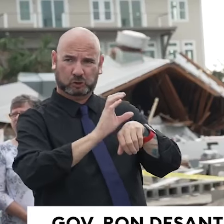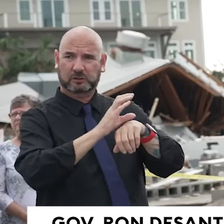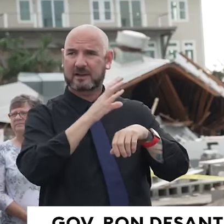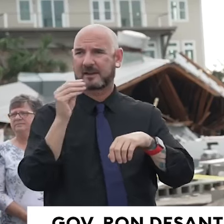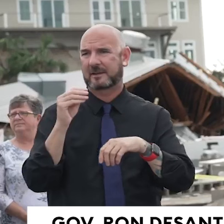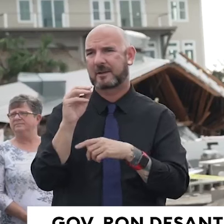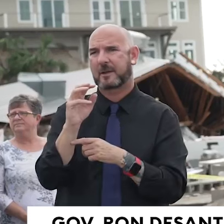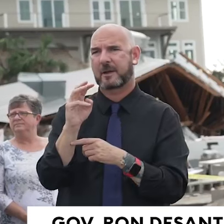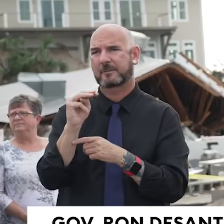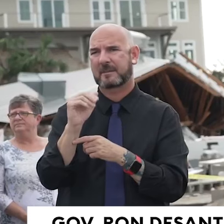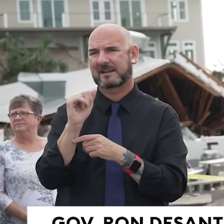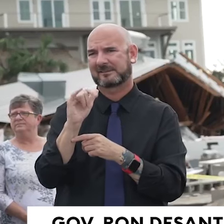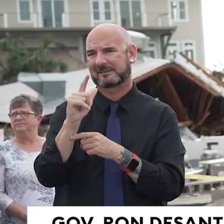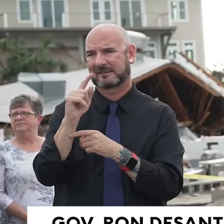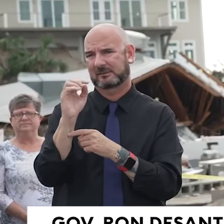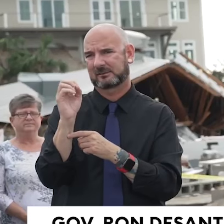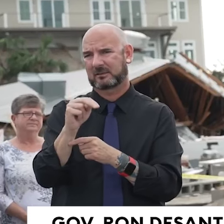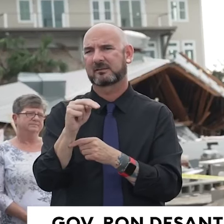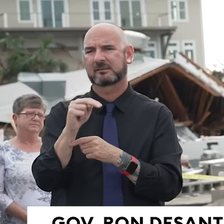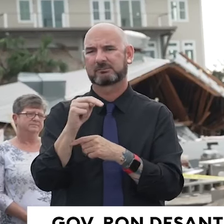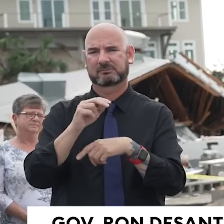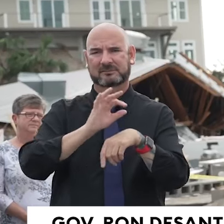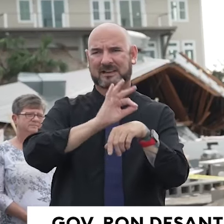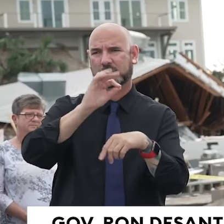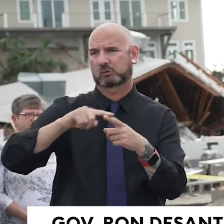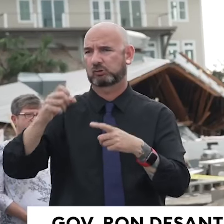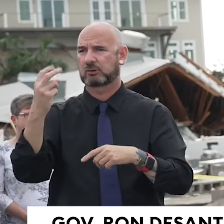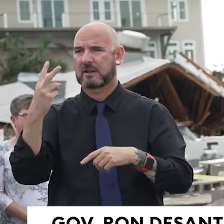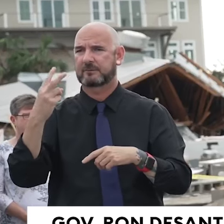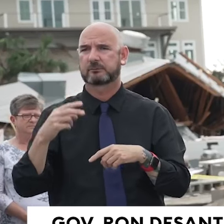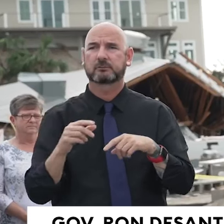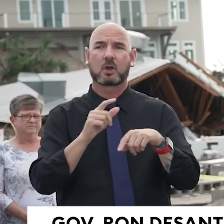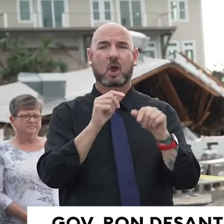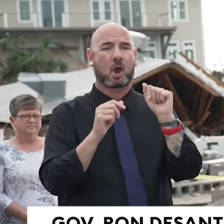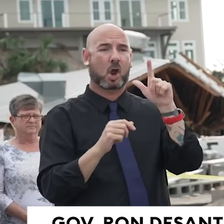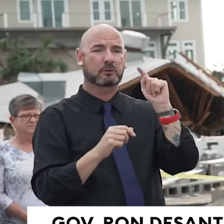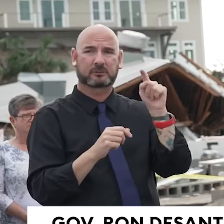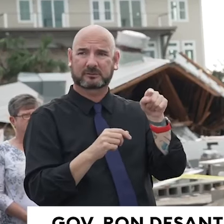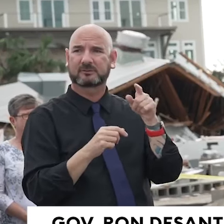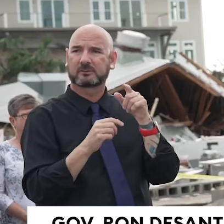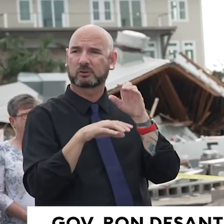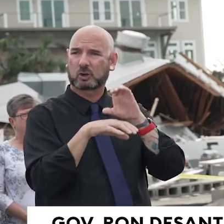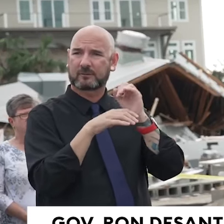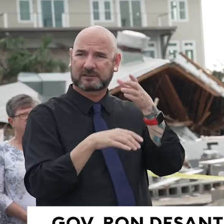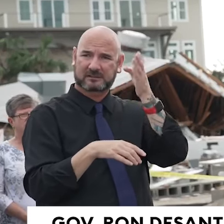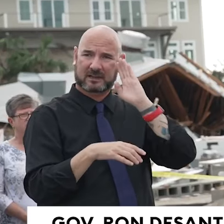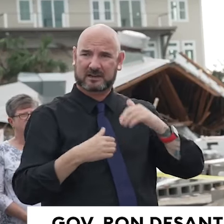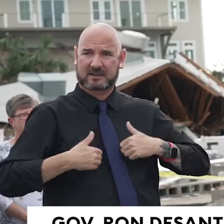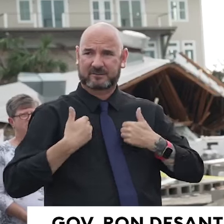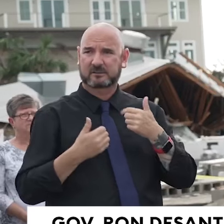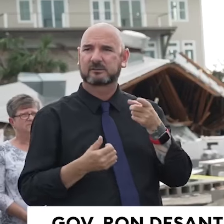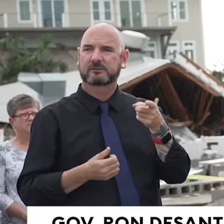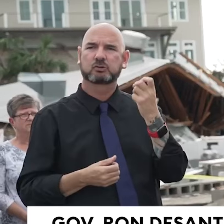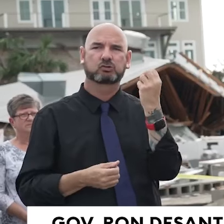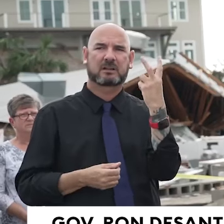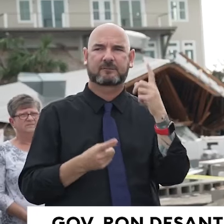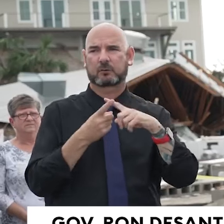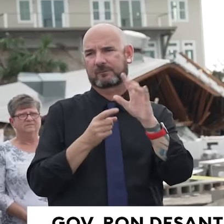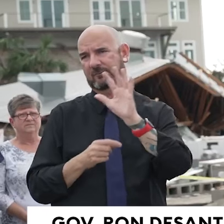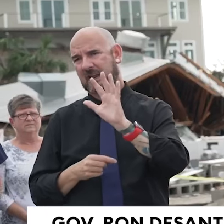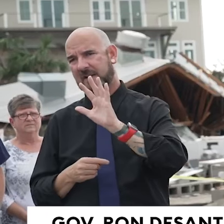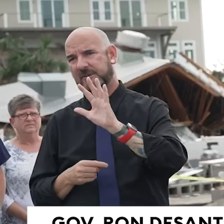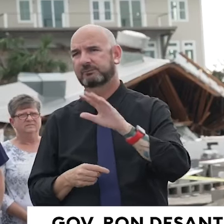of God Family Life Center in Mayo, 12 to 5. Steinhatchee Community Center, 10 to